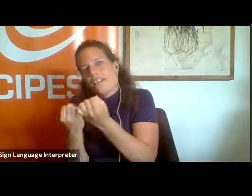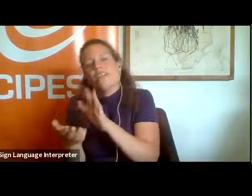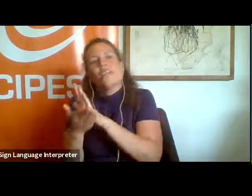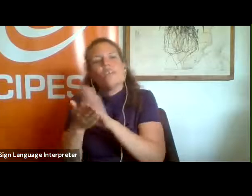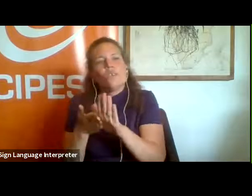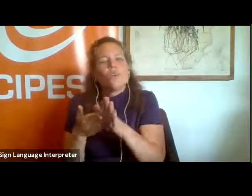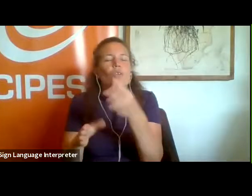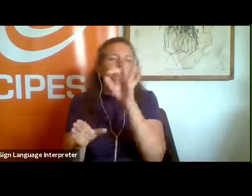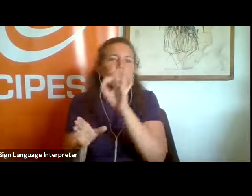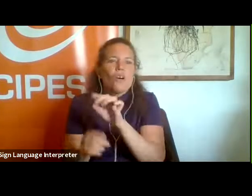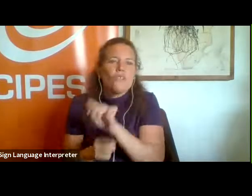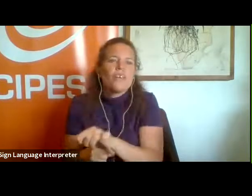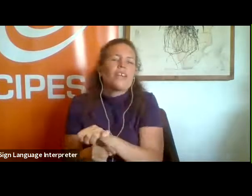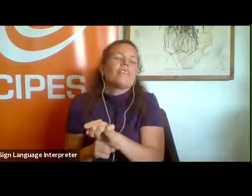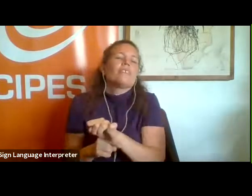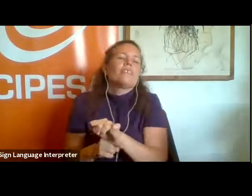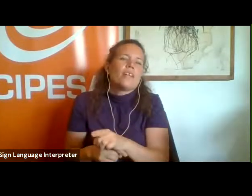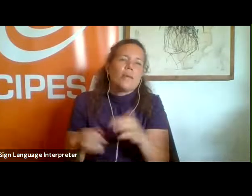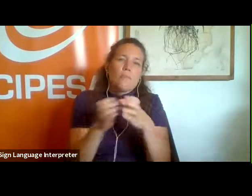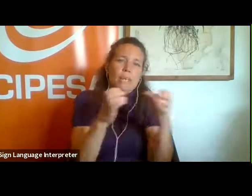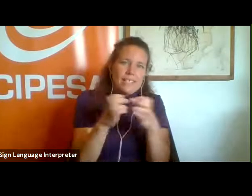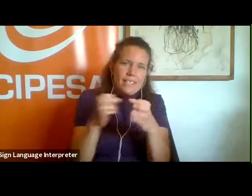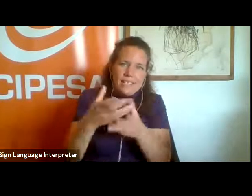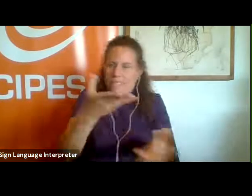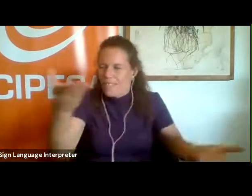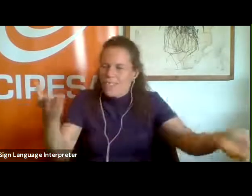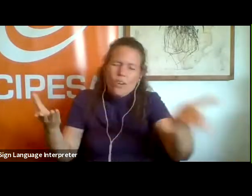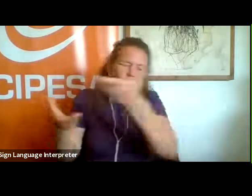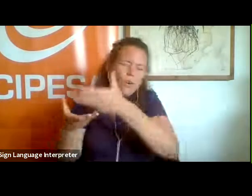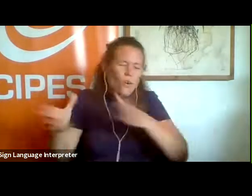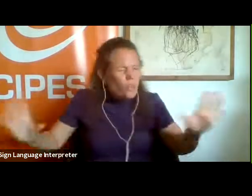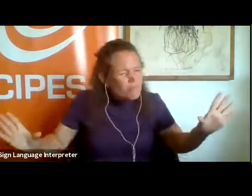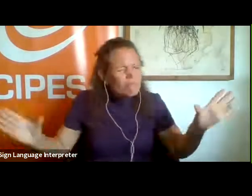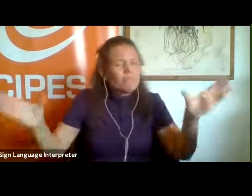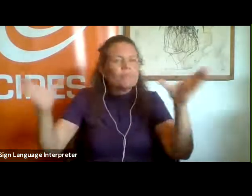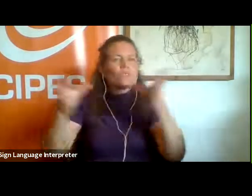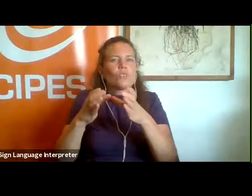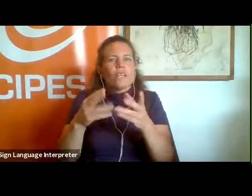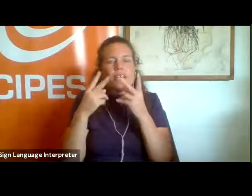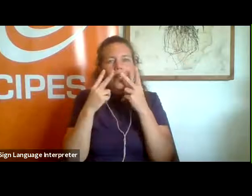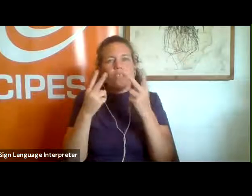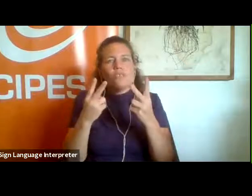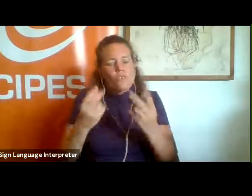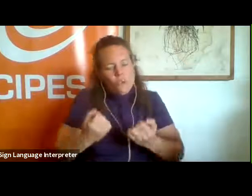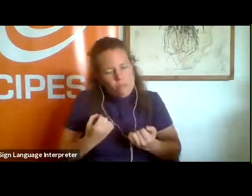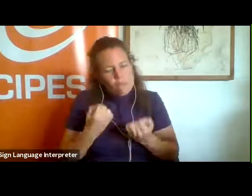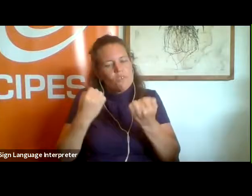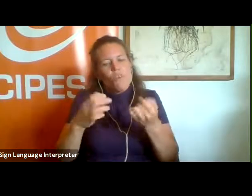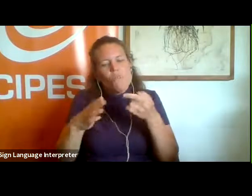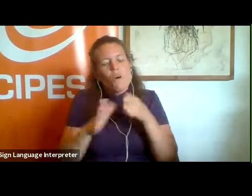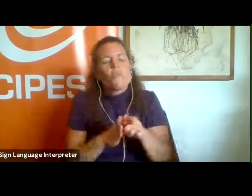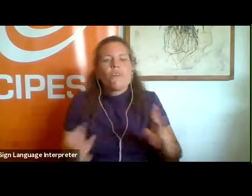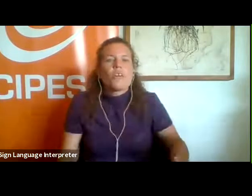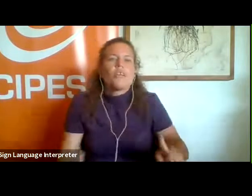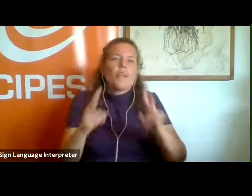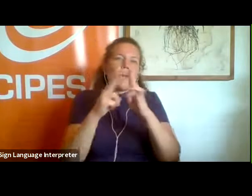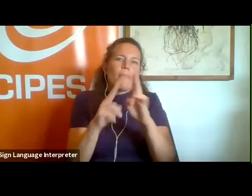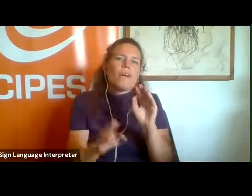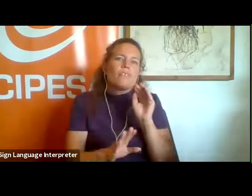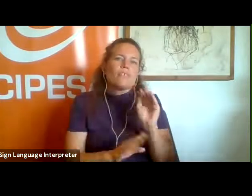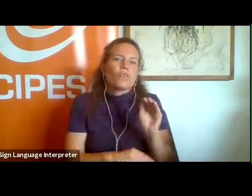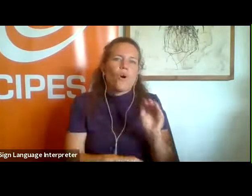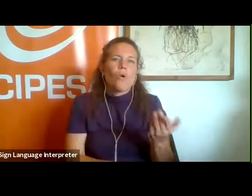obviously private businesses all come together and just show support for the Paris call. And the idea behind that is,